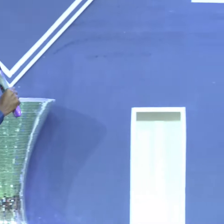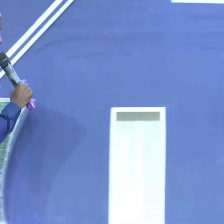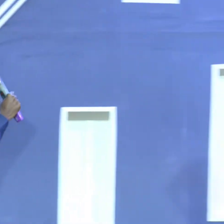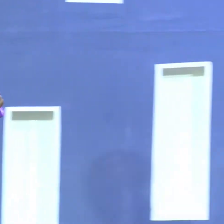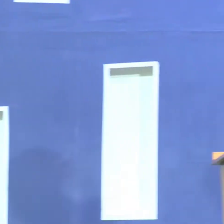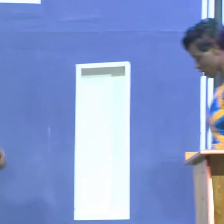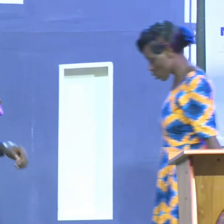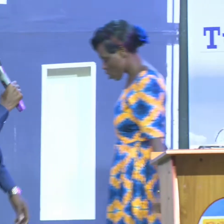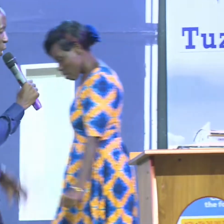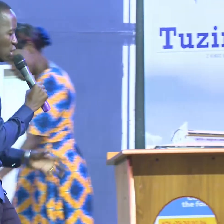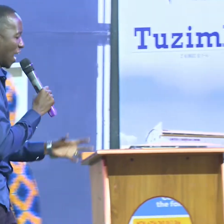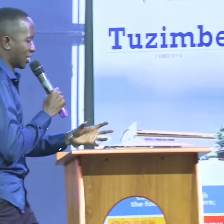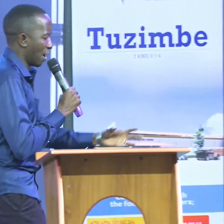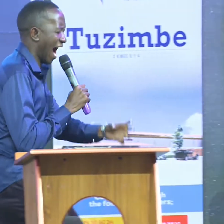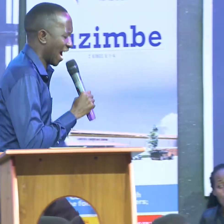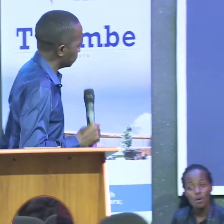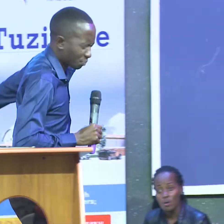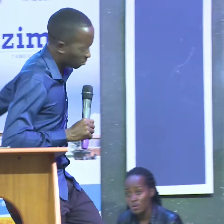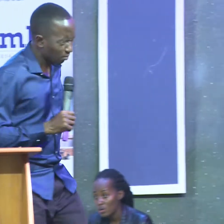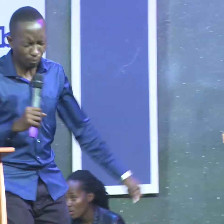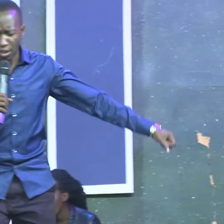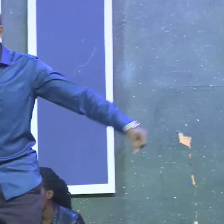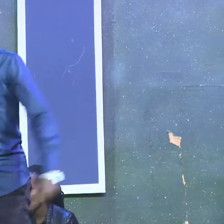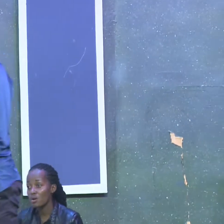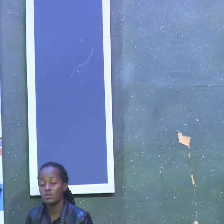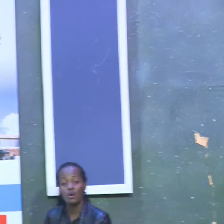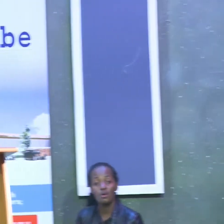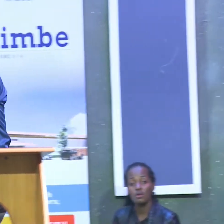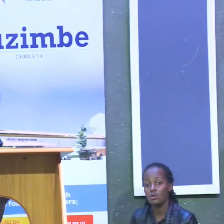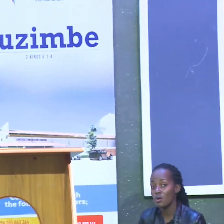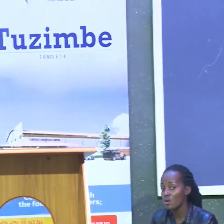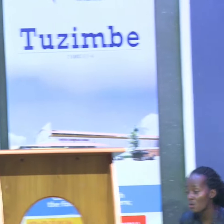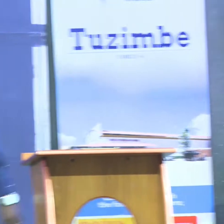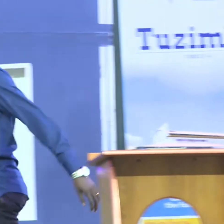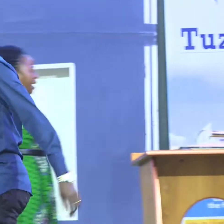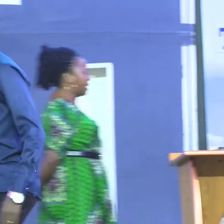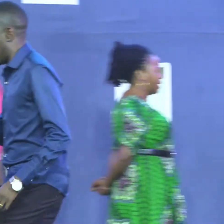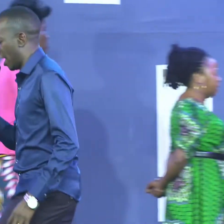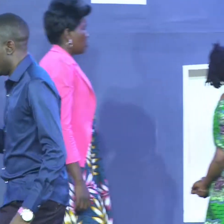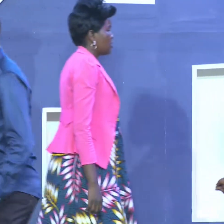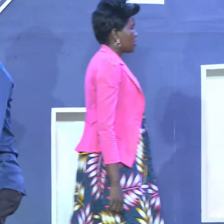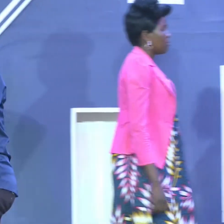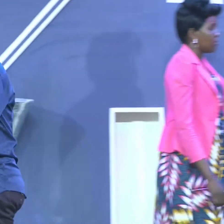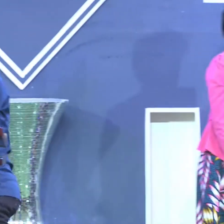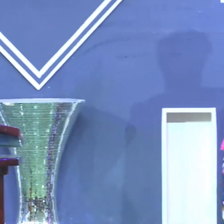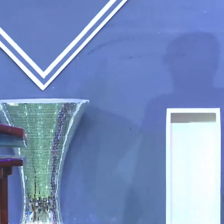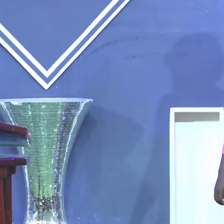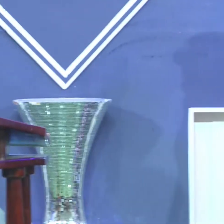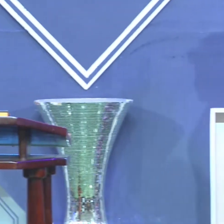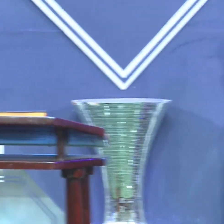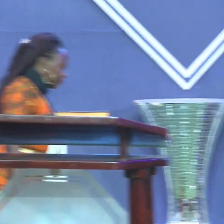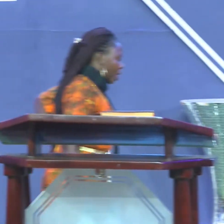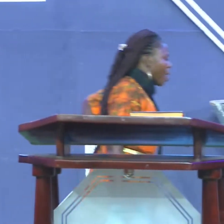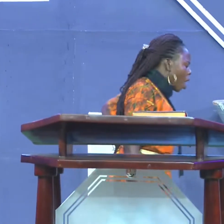randeyarabaseteyereba abaye waliwo asaba waliwo akowoola abaye waliwo